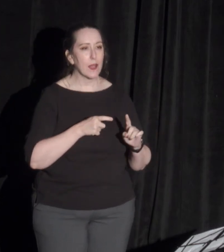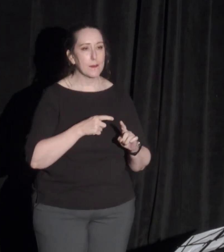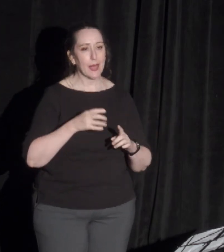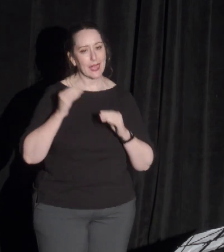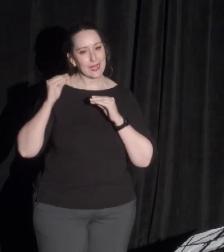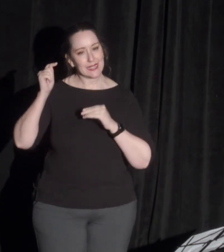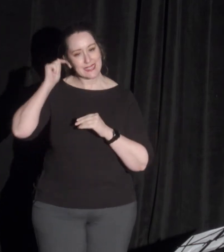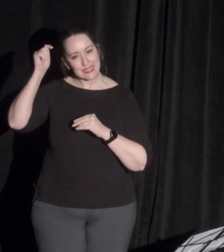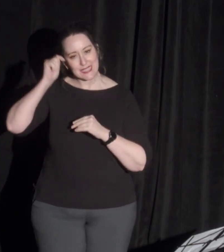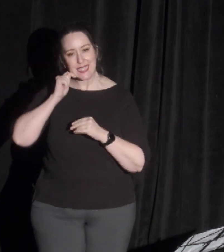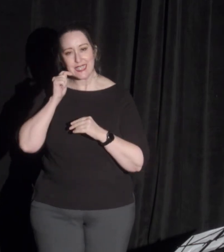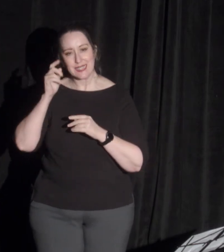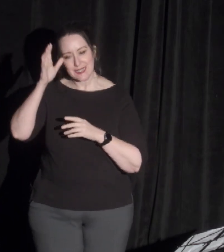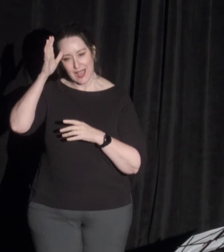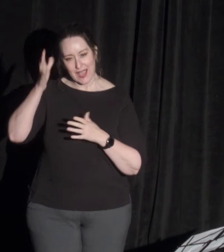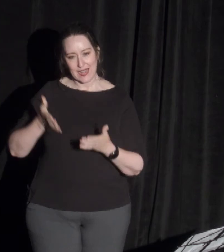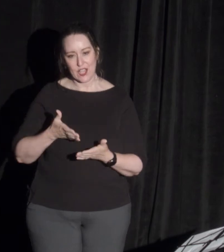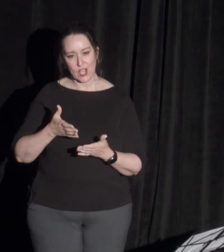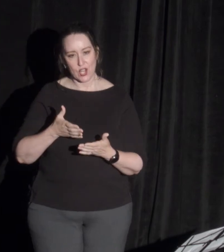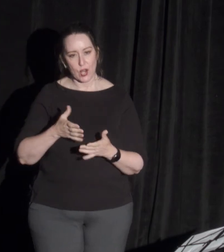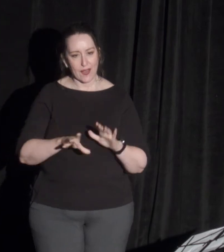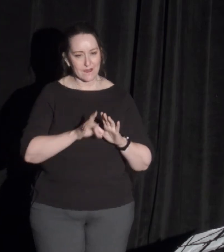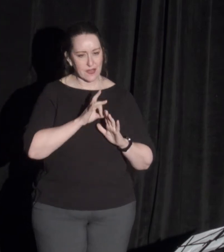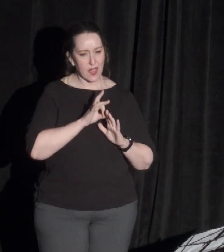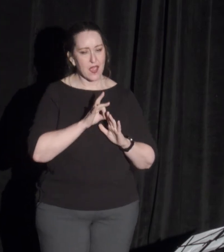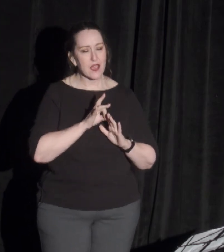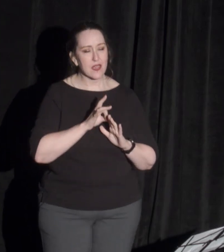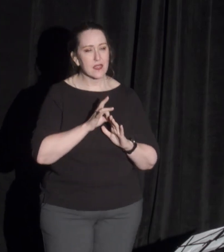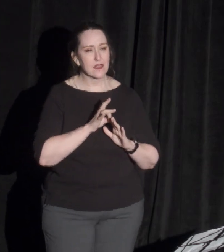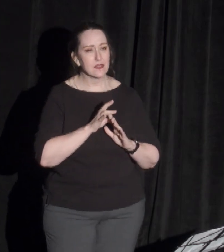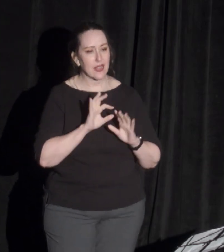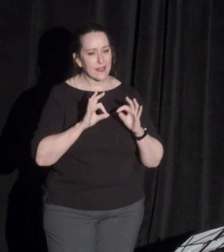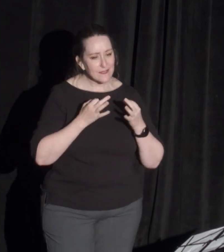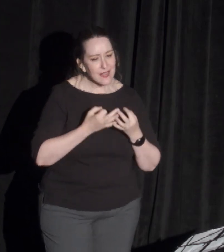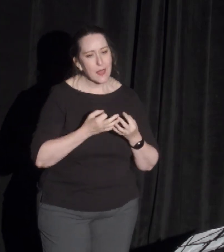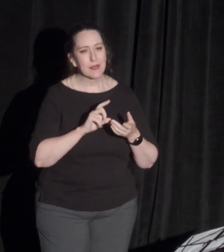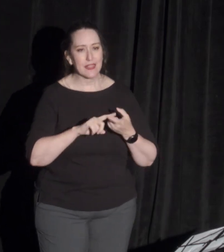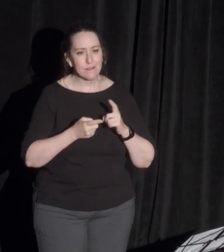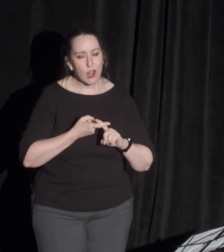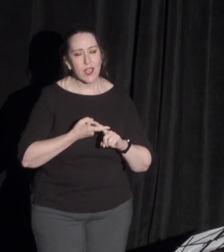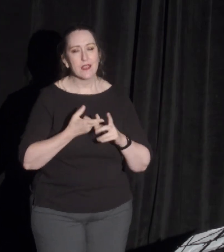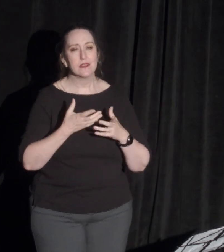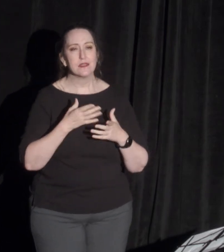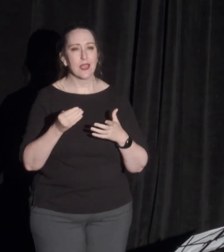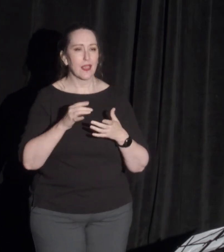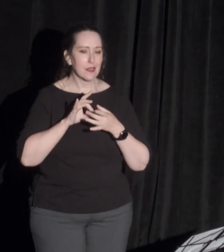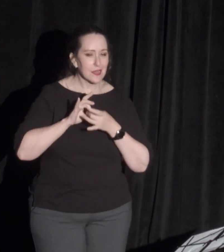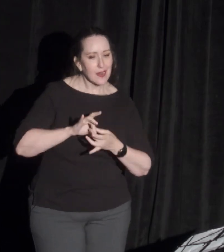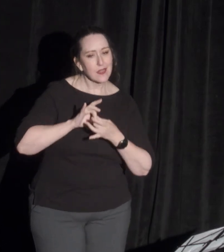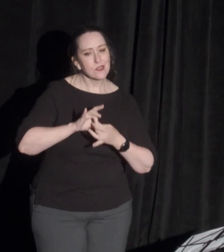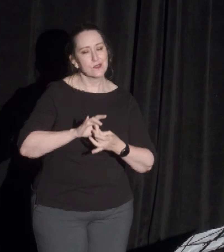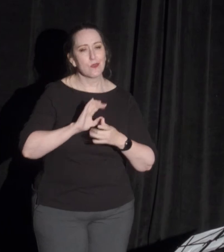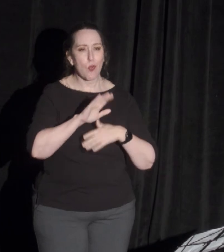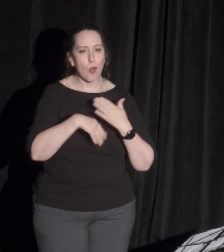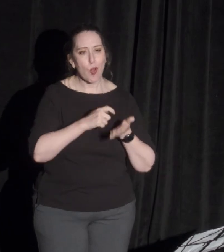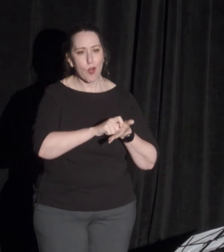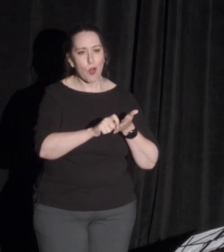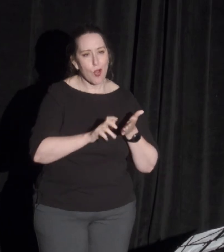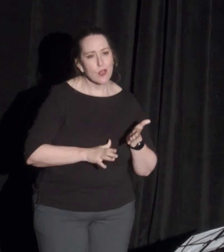being here and finding, family and friendship and connections with all those authors that weekend.